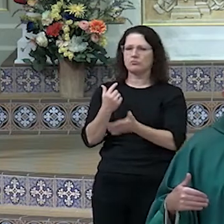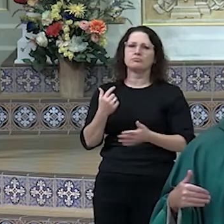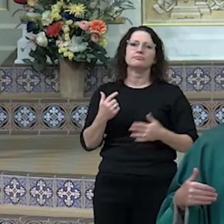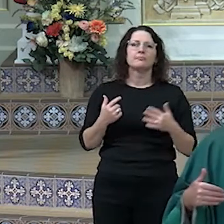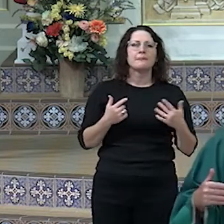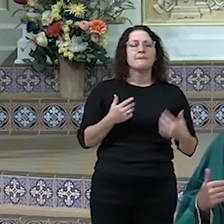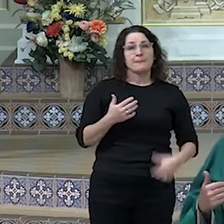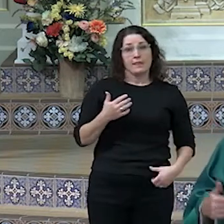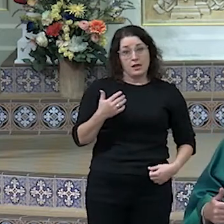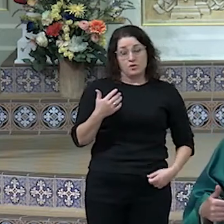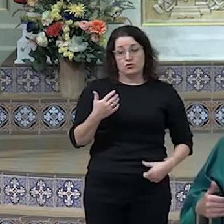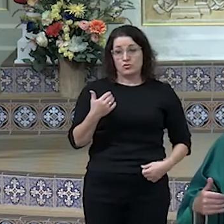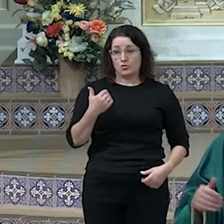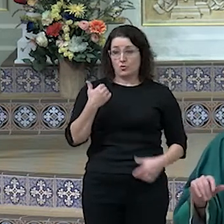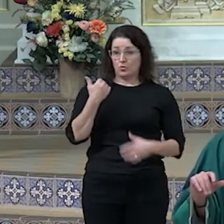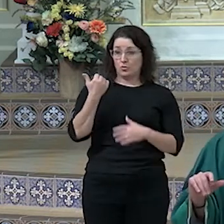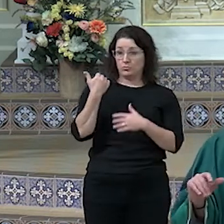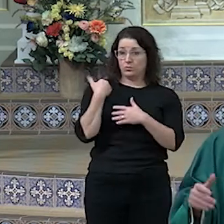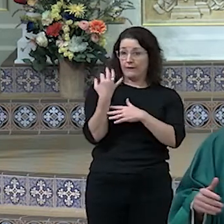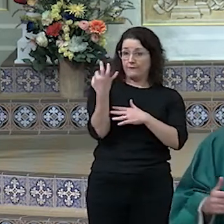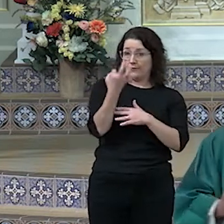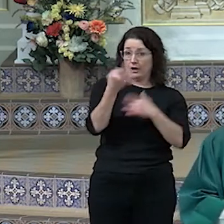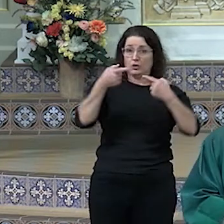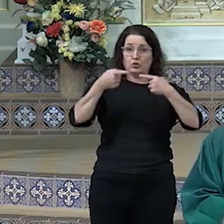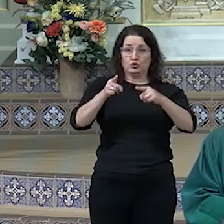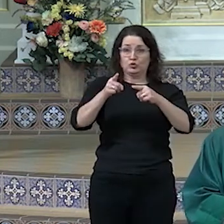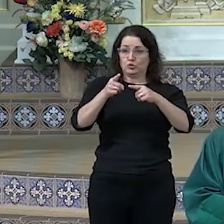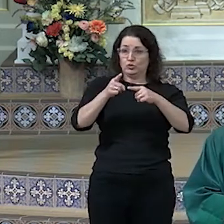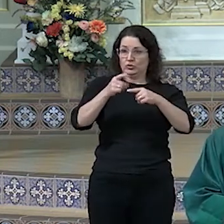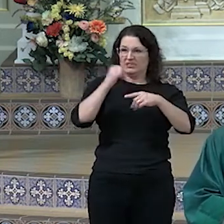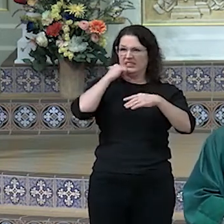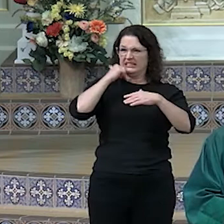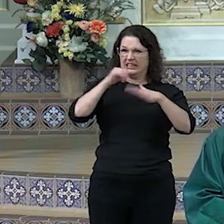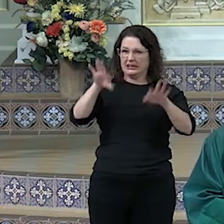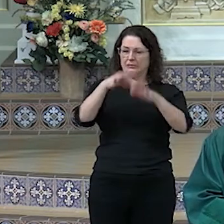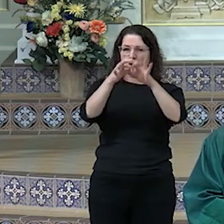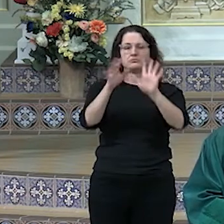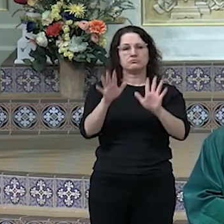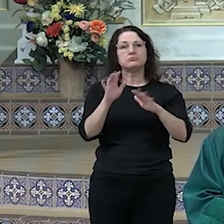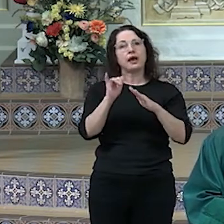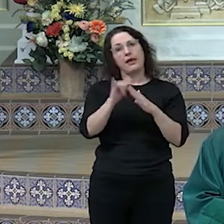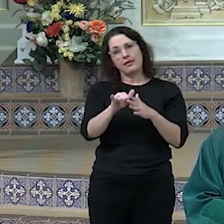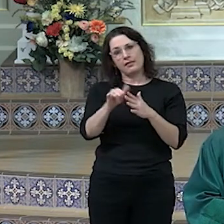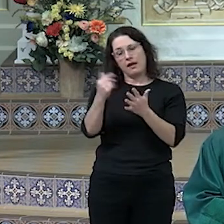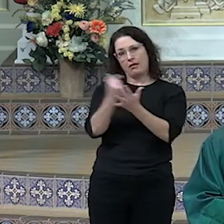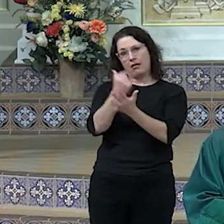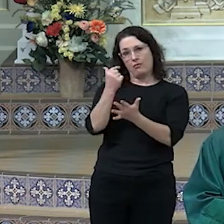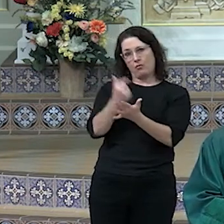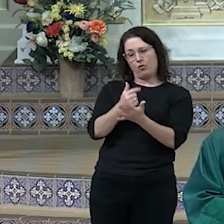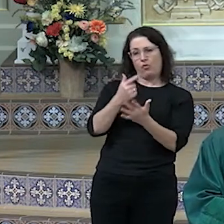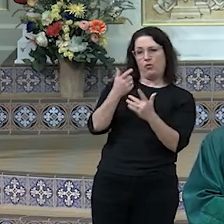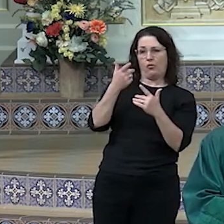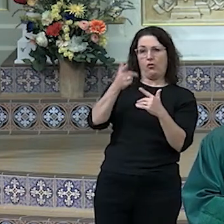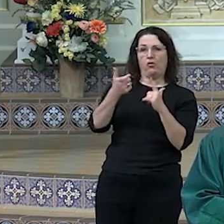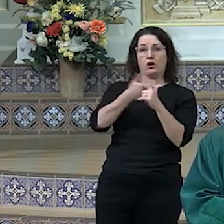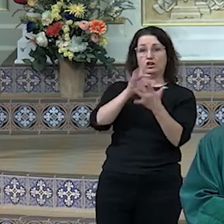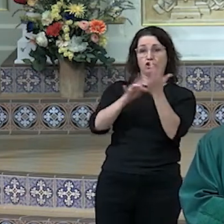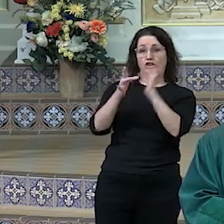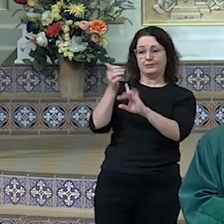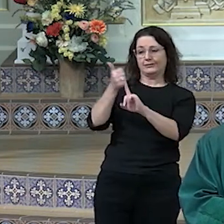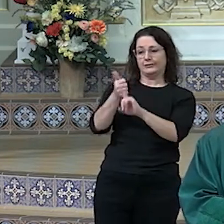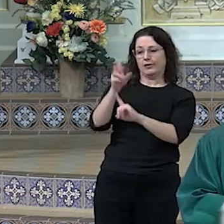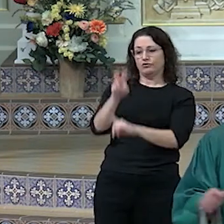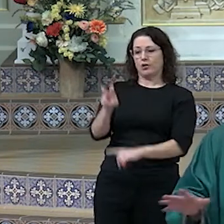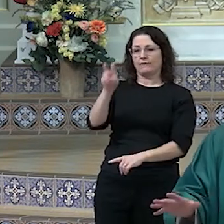Friday, weekday Mass, we heard the gospel about Jesus traveling from town to town,